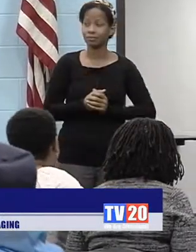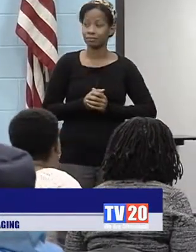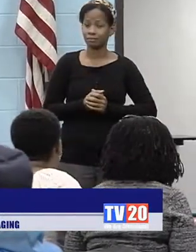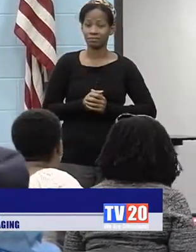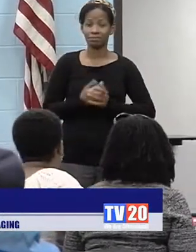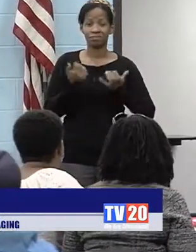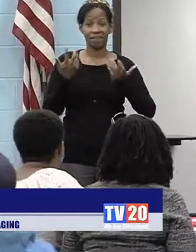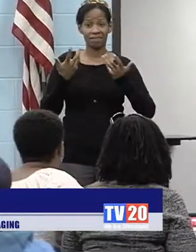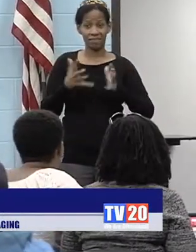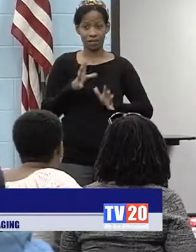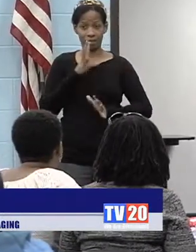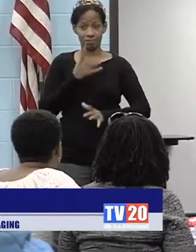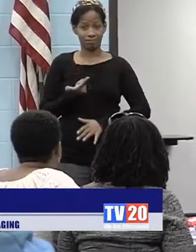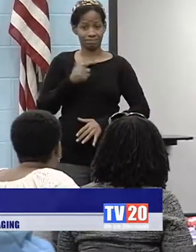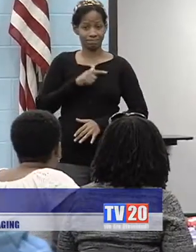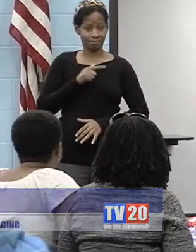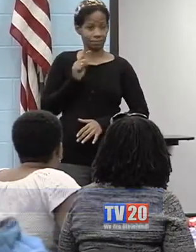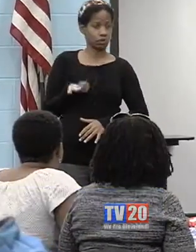I'd like to,